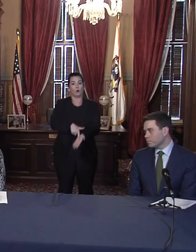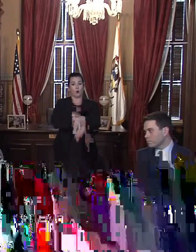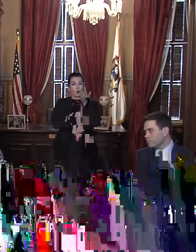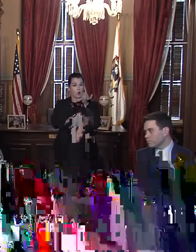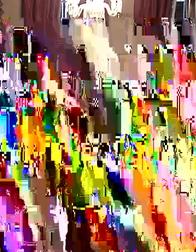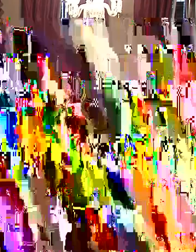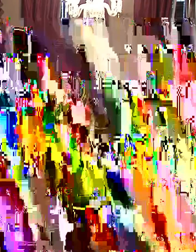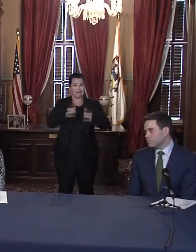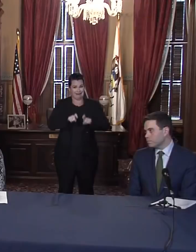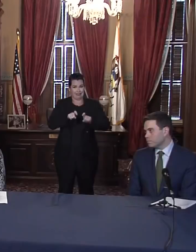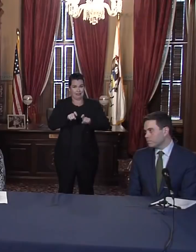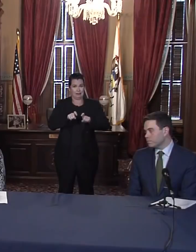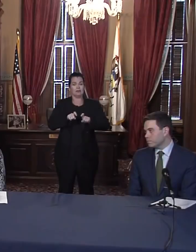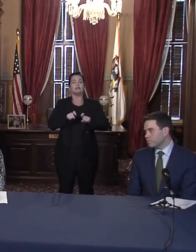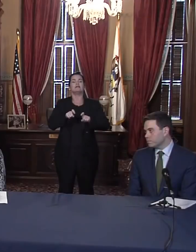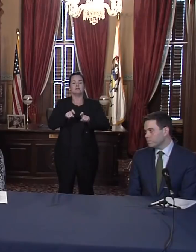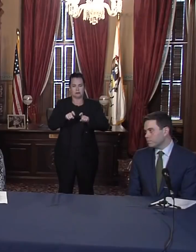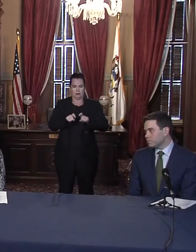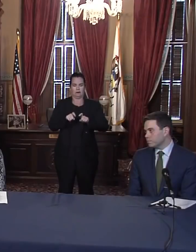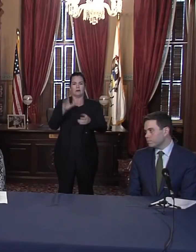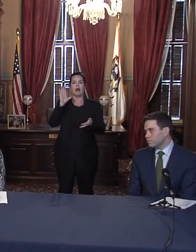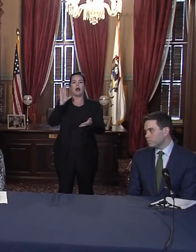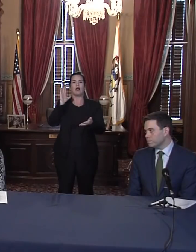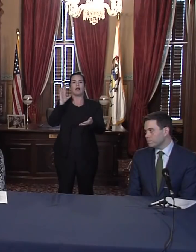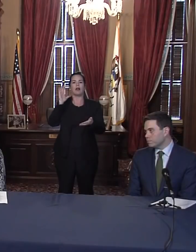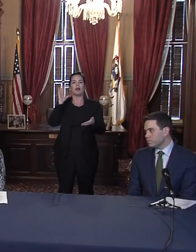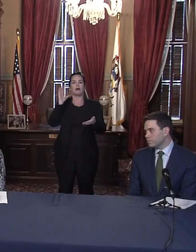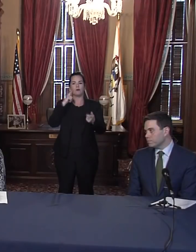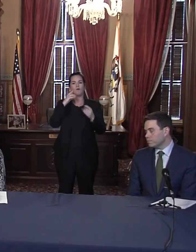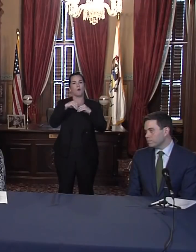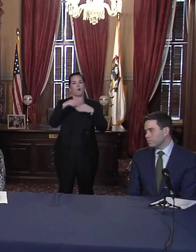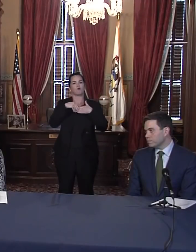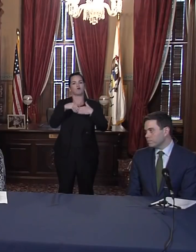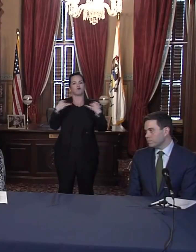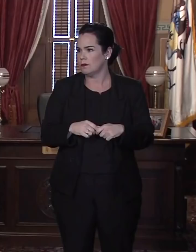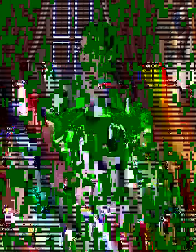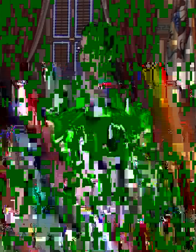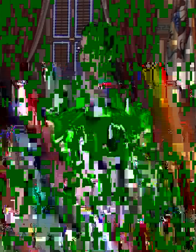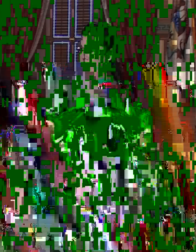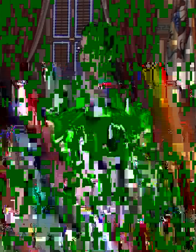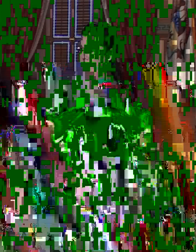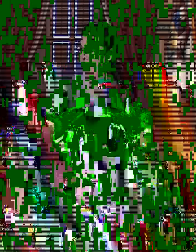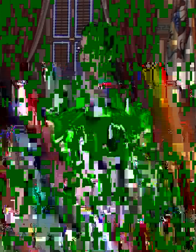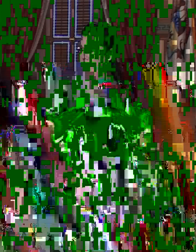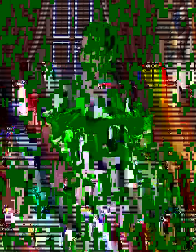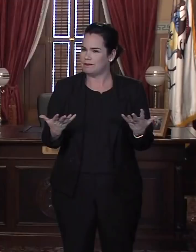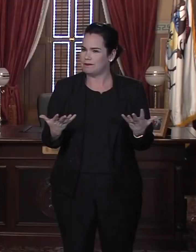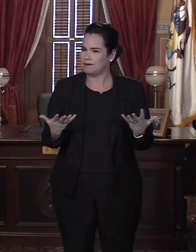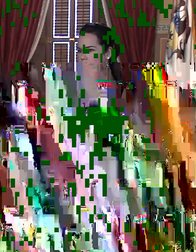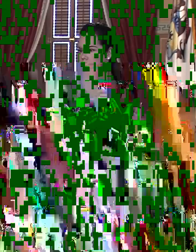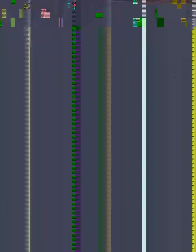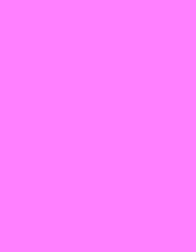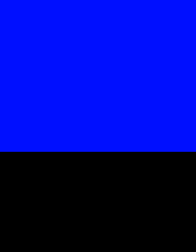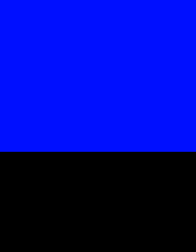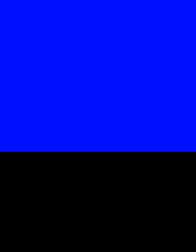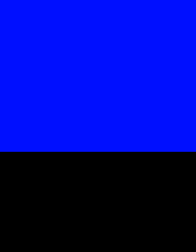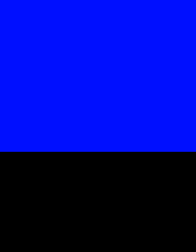criteria. Last week, it was critical infrastructure workers. Today, it's anyone who has even